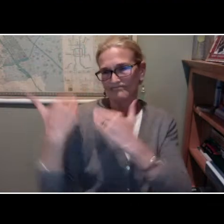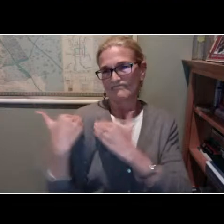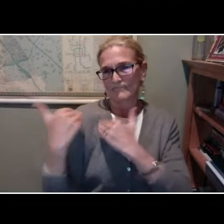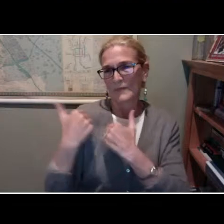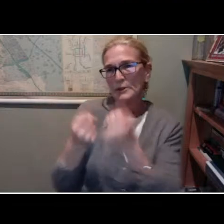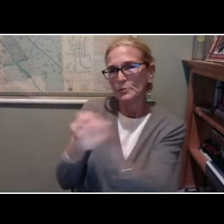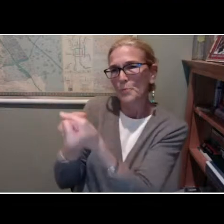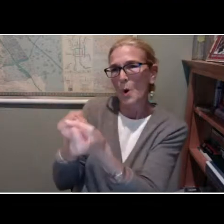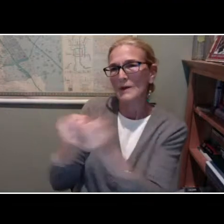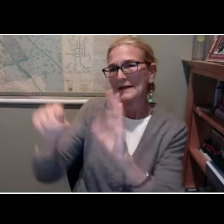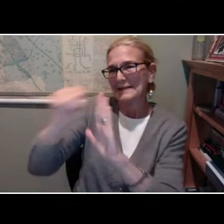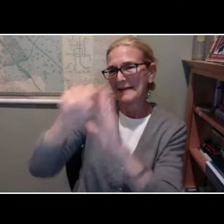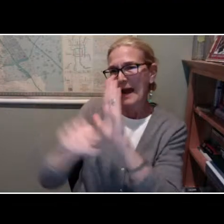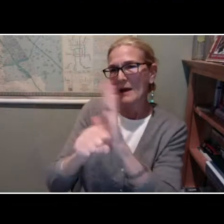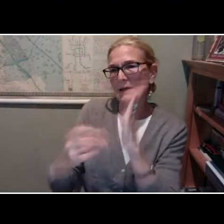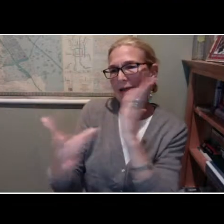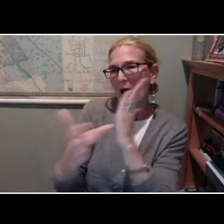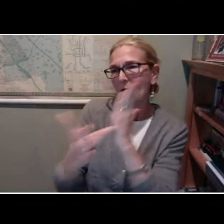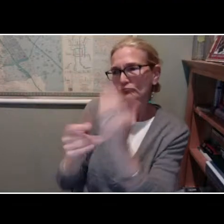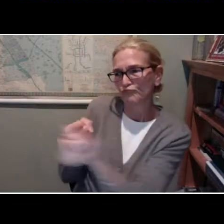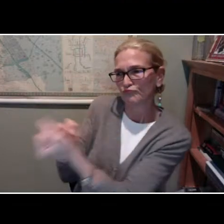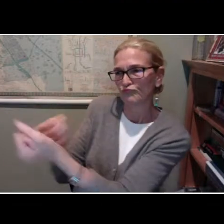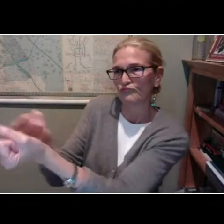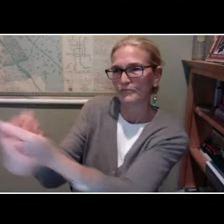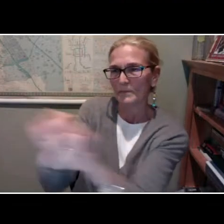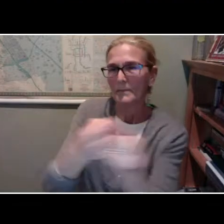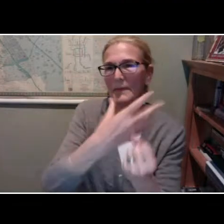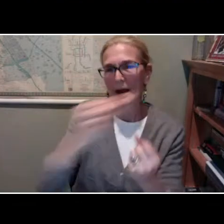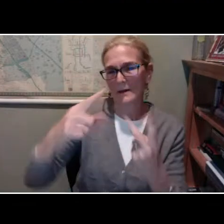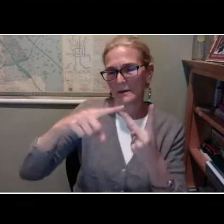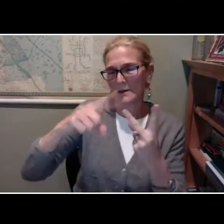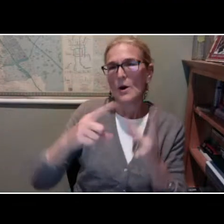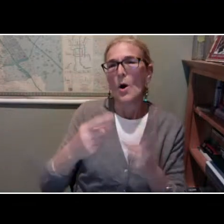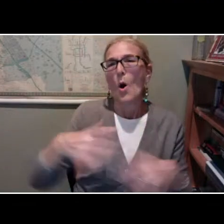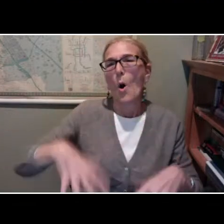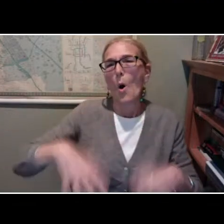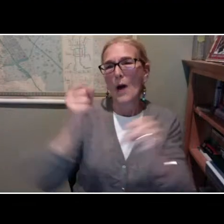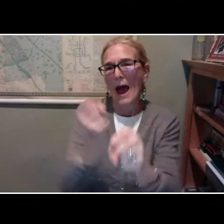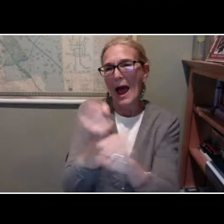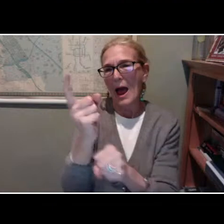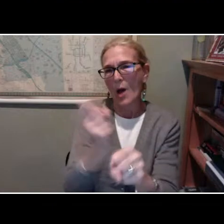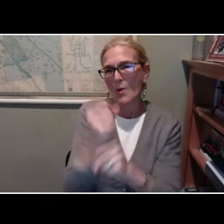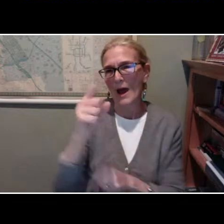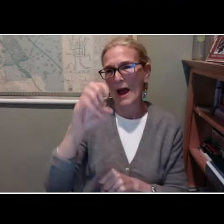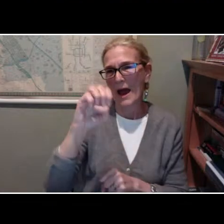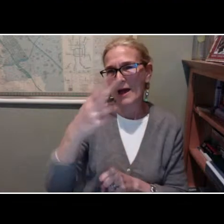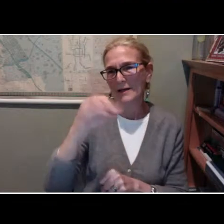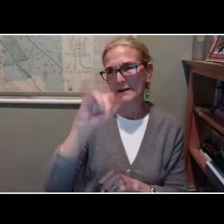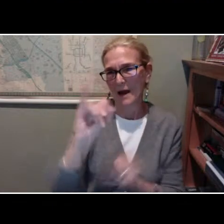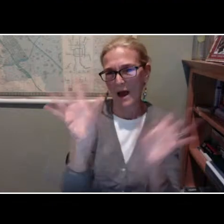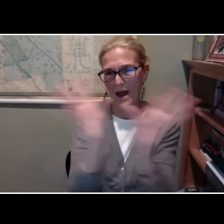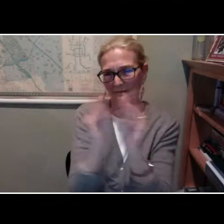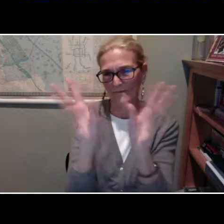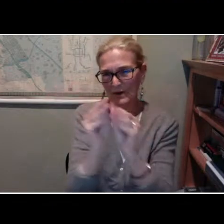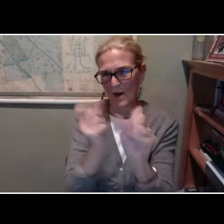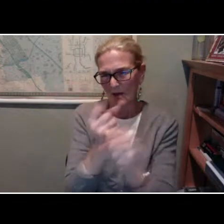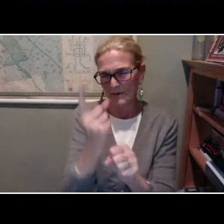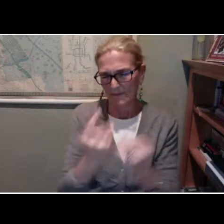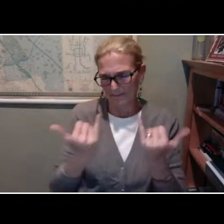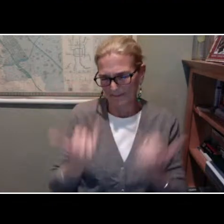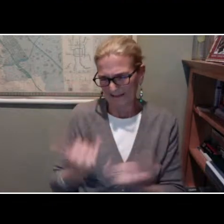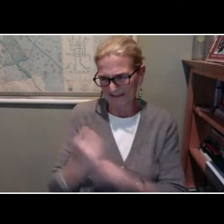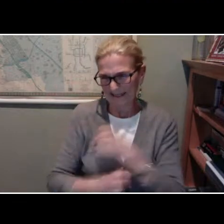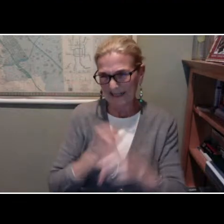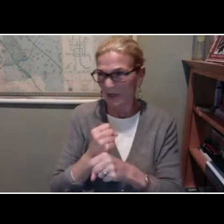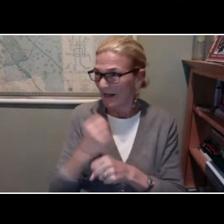So NCHAM is different than other organizations. They are responsible for supporting the